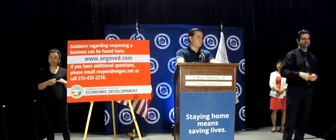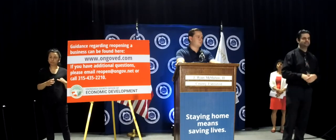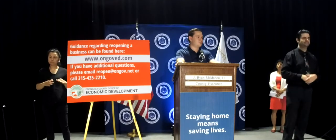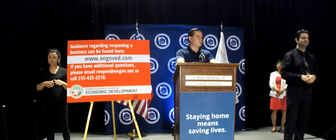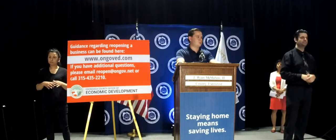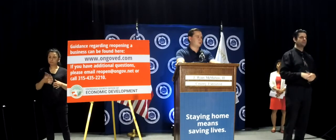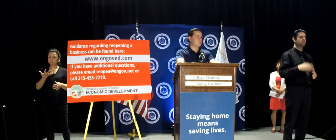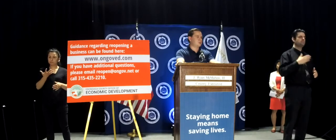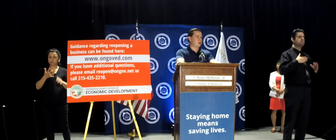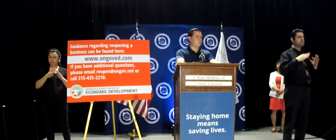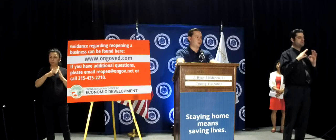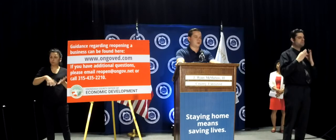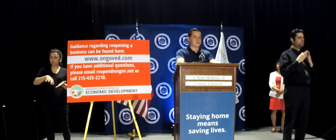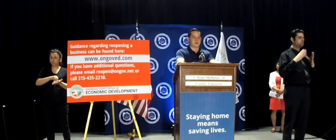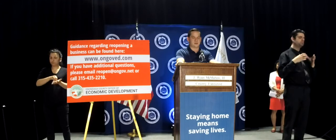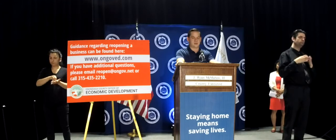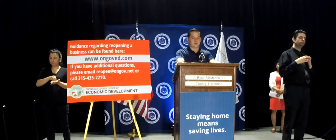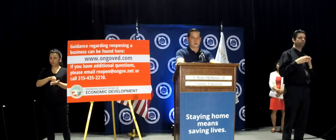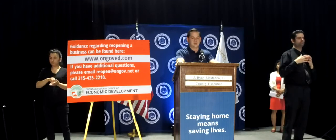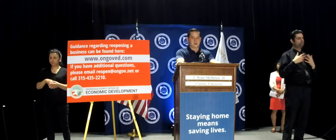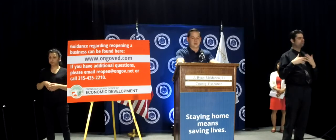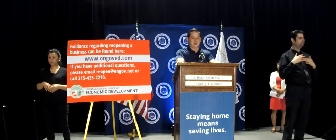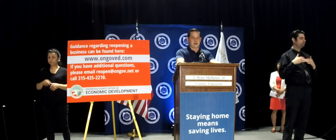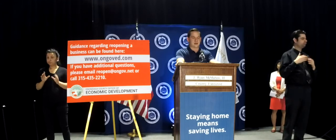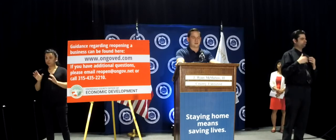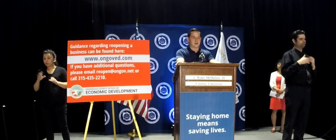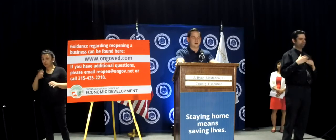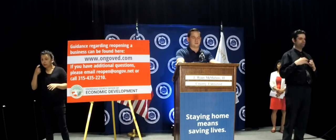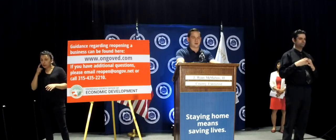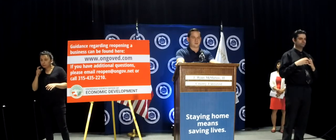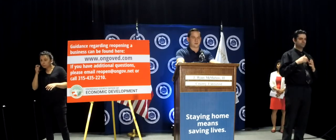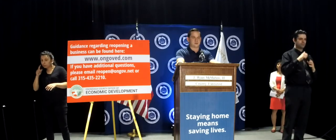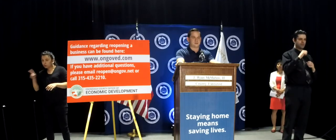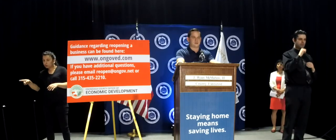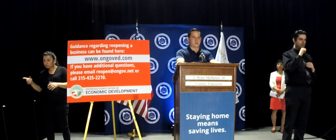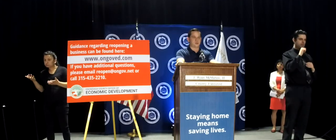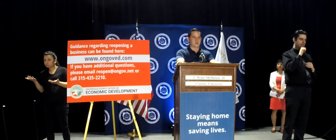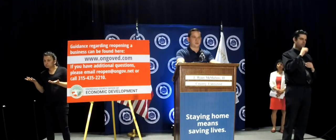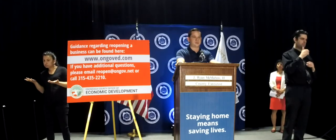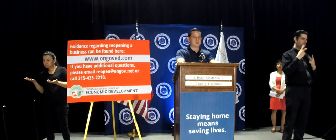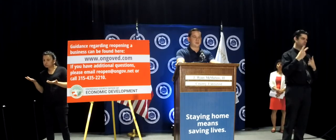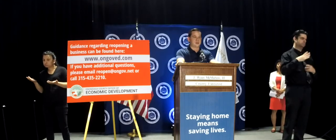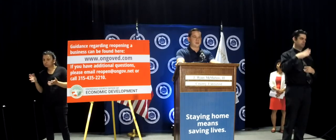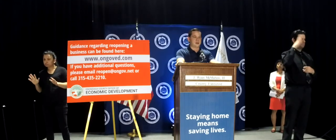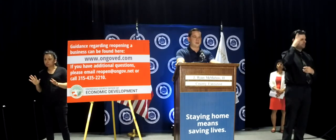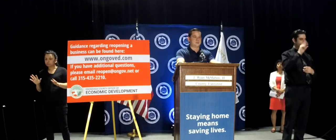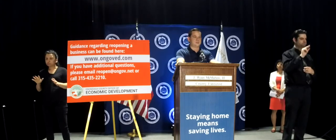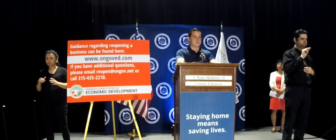gonna see my parents or anything. And again, I've talked about this, and everybody should.